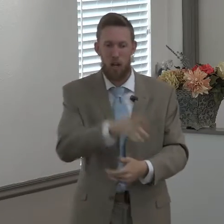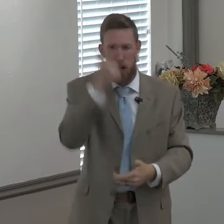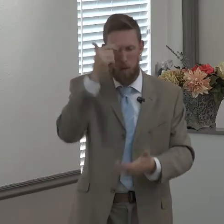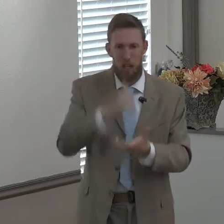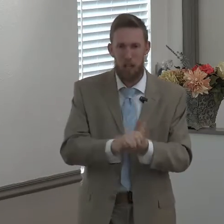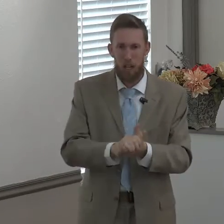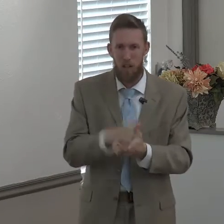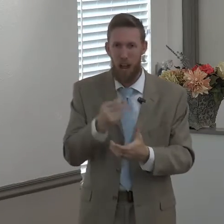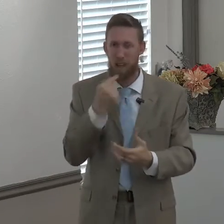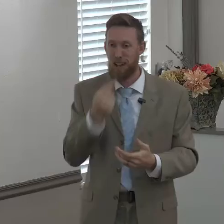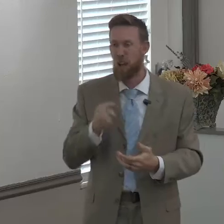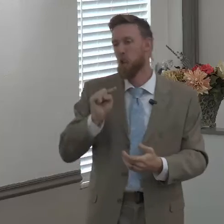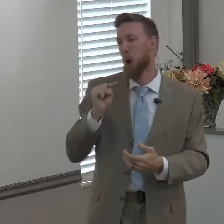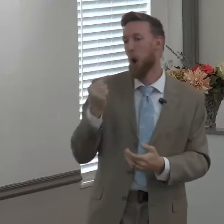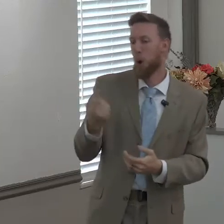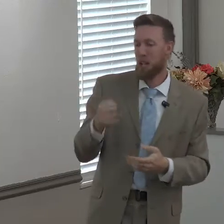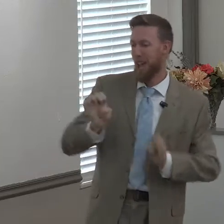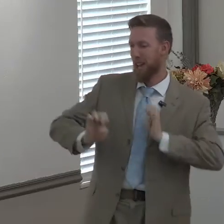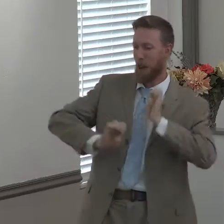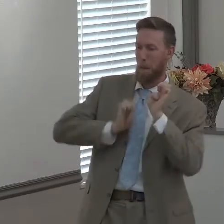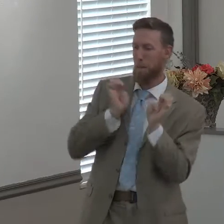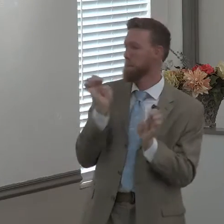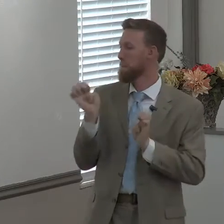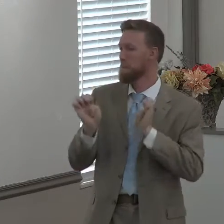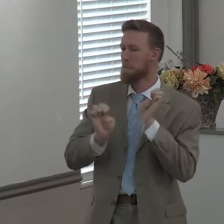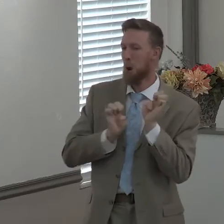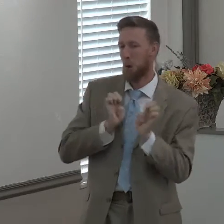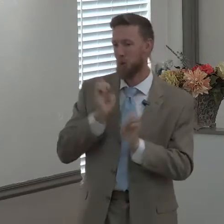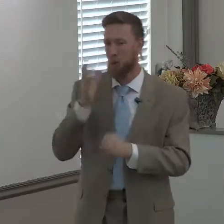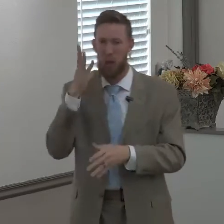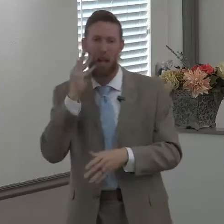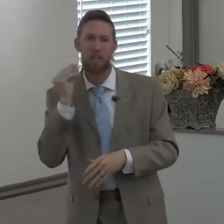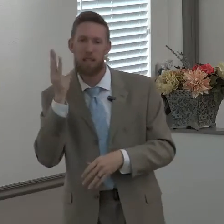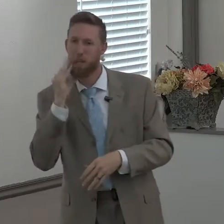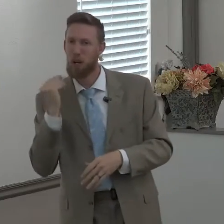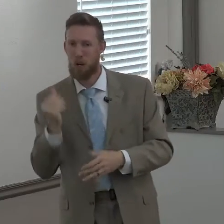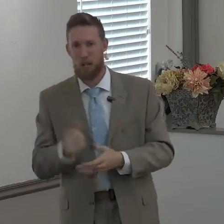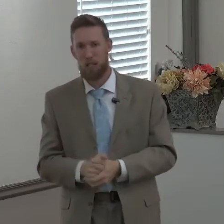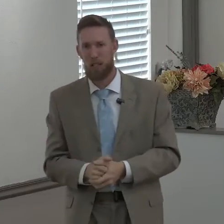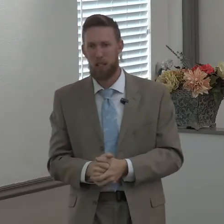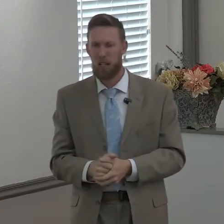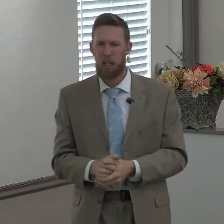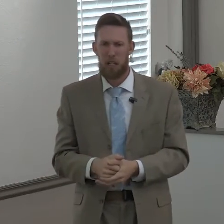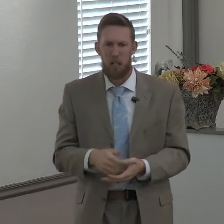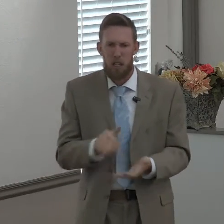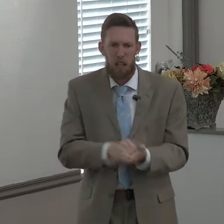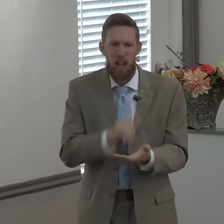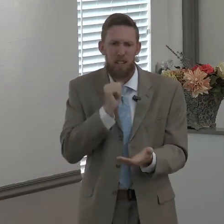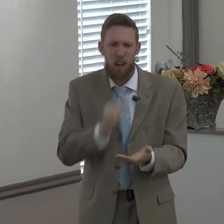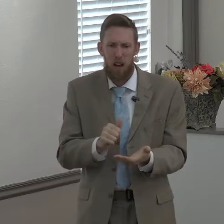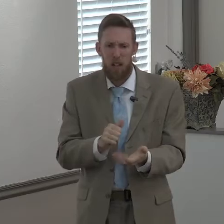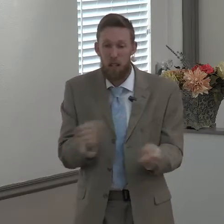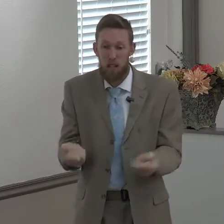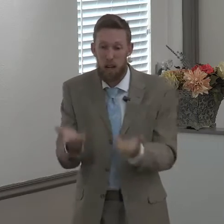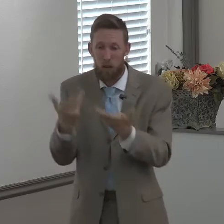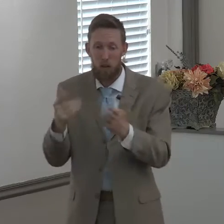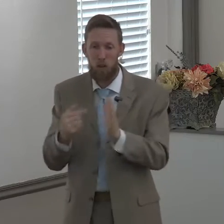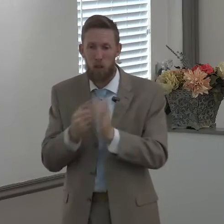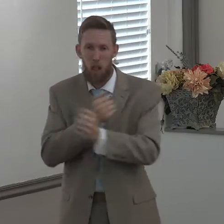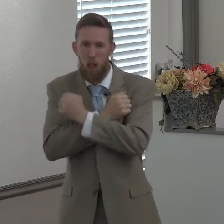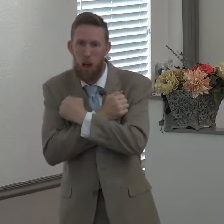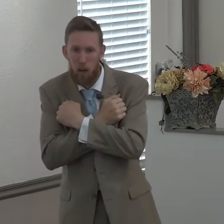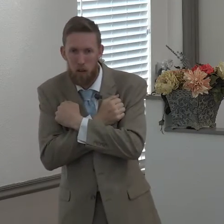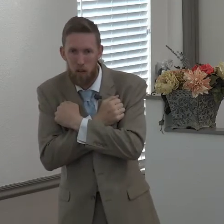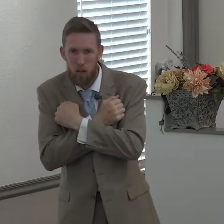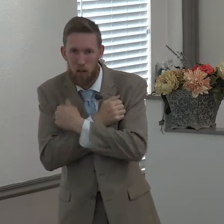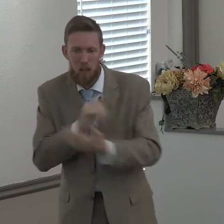and turns it into some kind of emotional experience, which is not